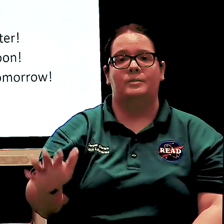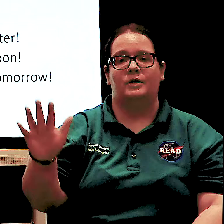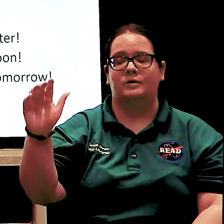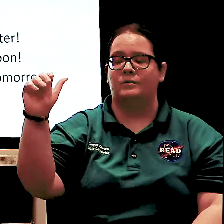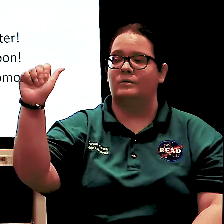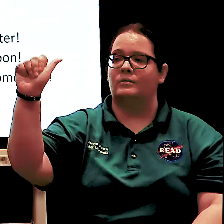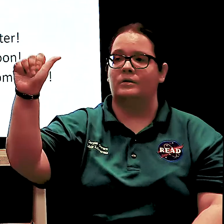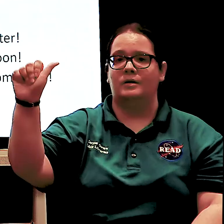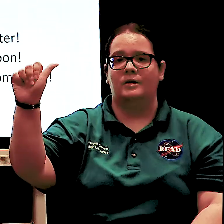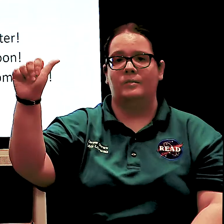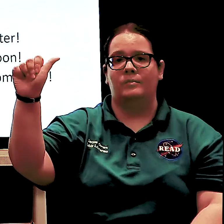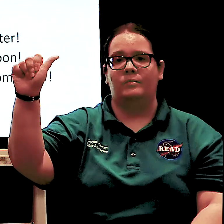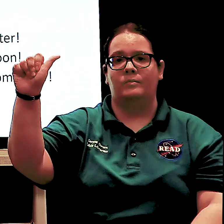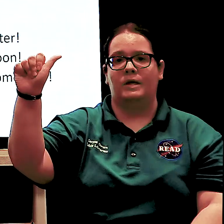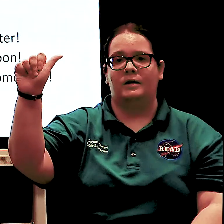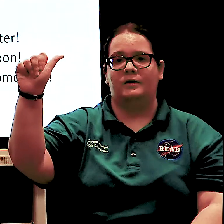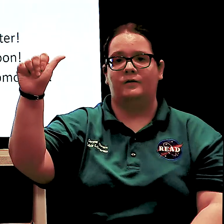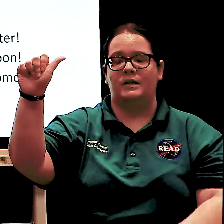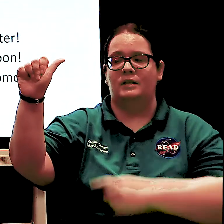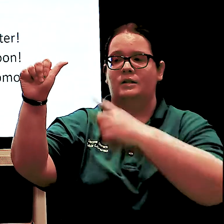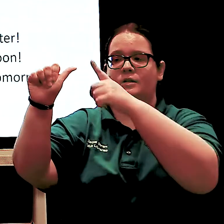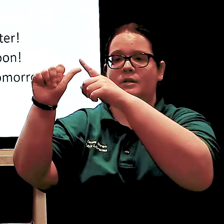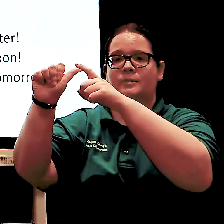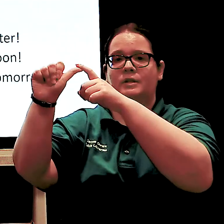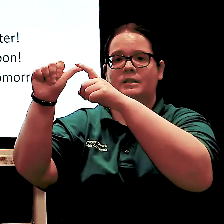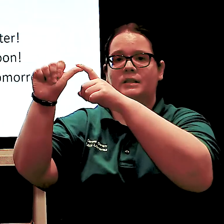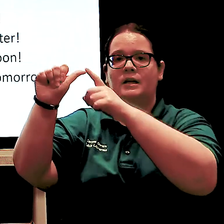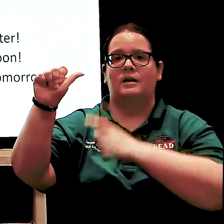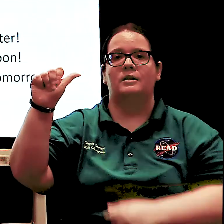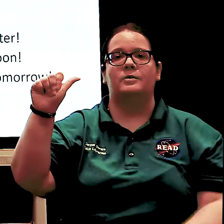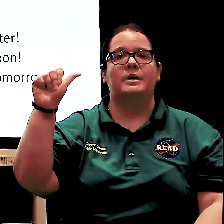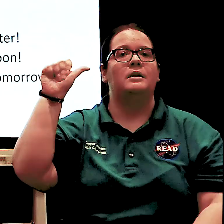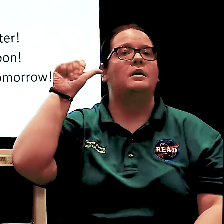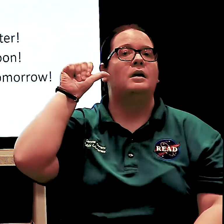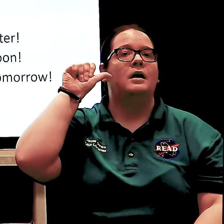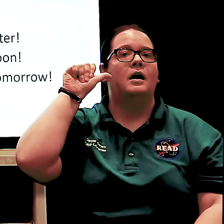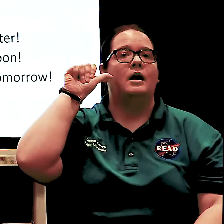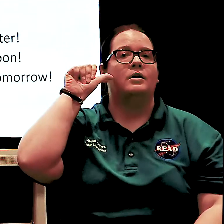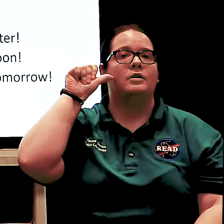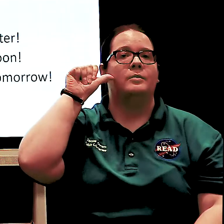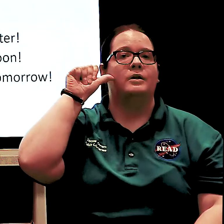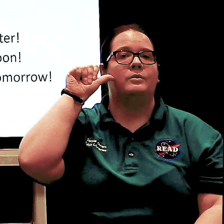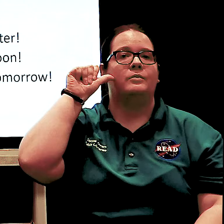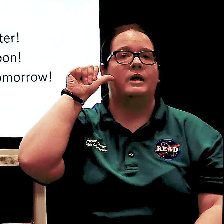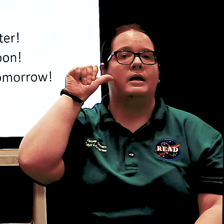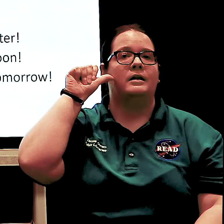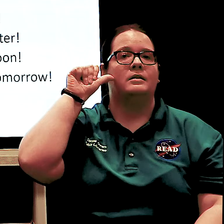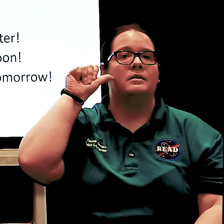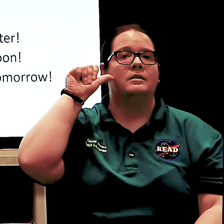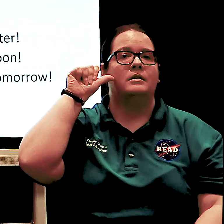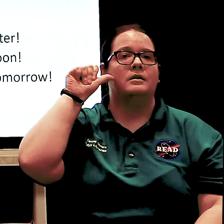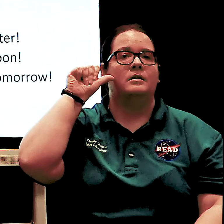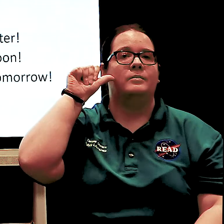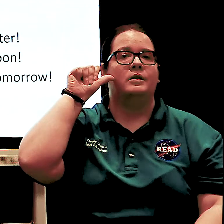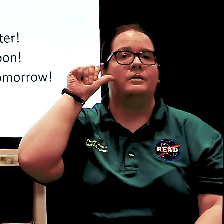tomorrow. Make a fist. Your thumb's going to stick out a little bit, and you're going to put it right in the middle of your